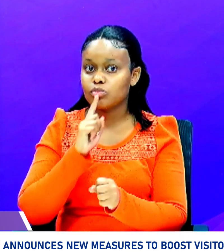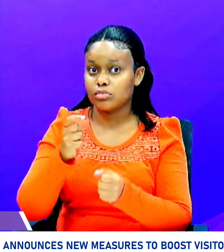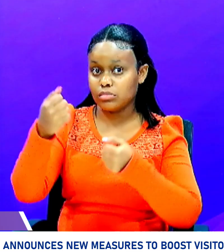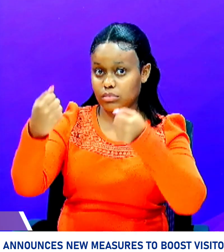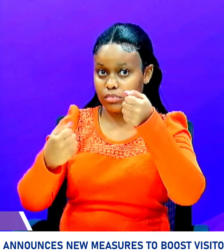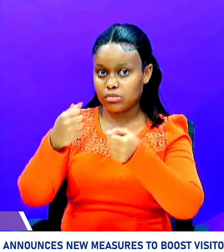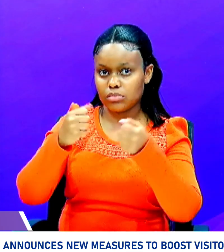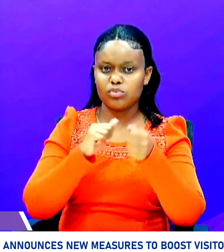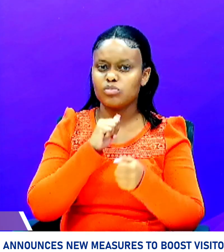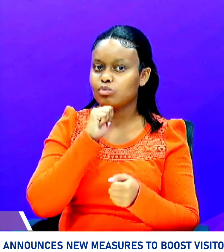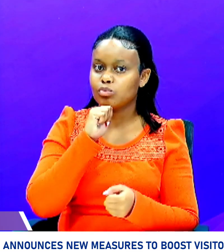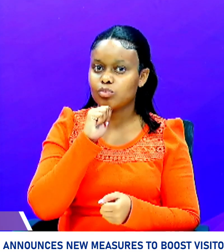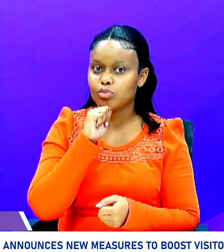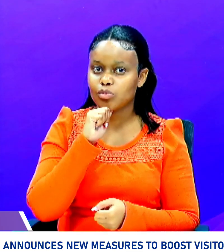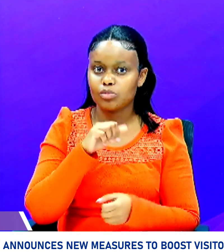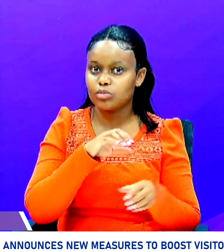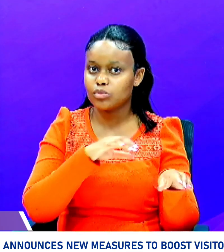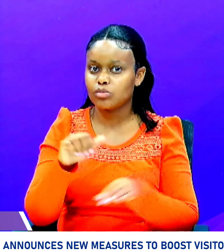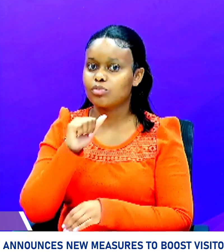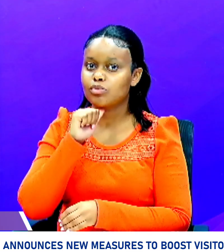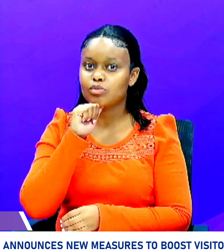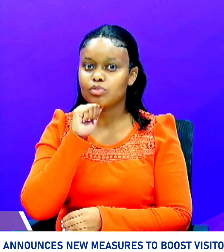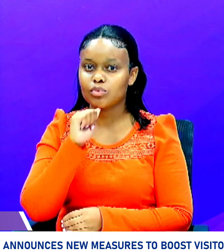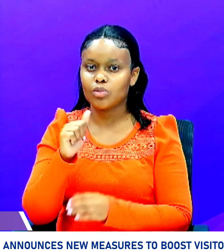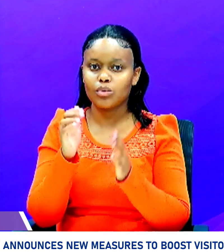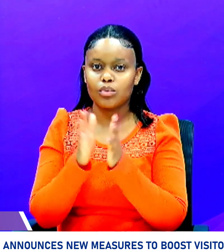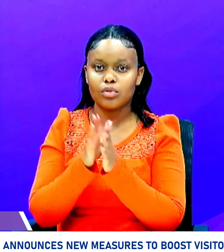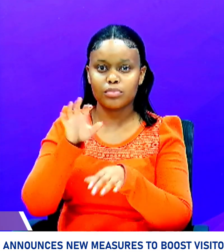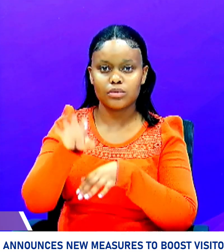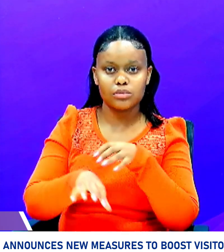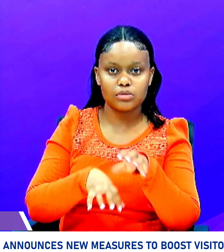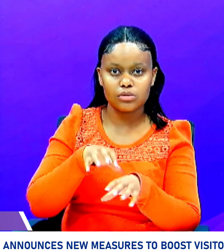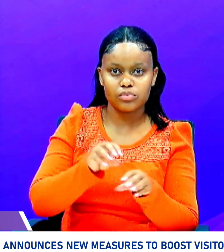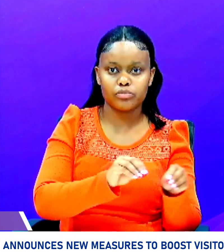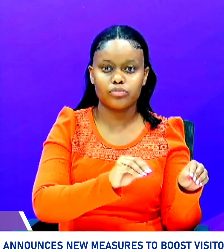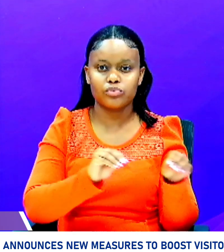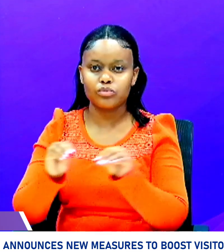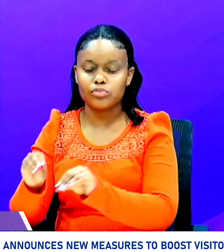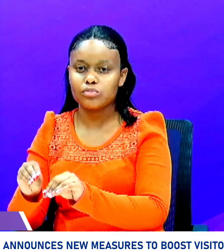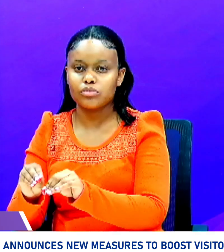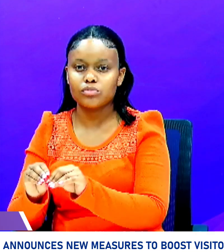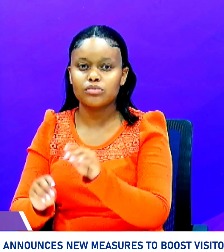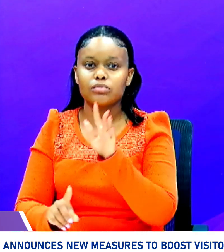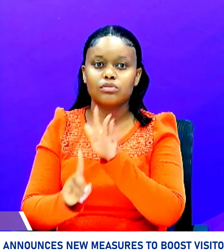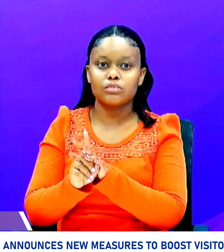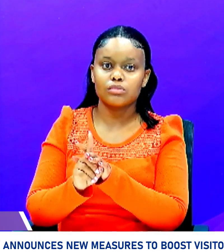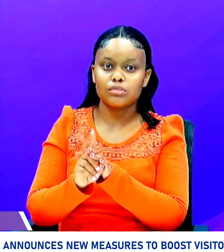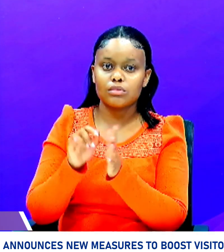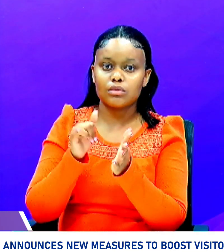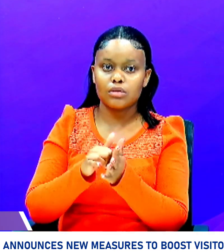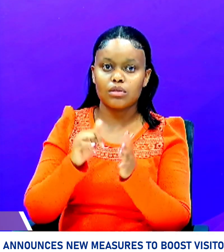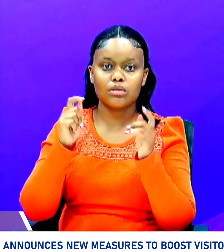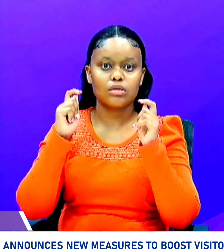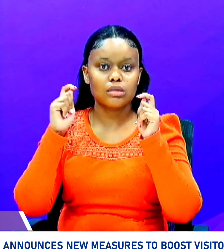heavier penalties for offenders, and closer monitoring of game reserves to ensure